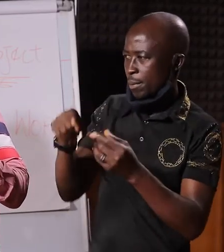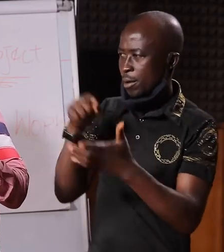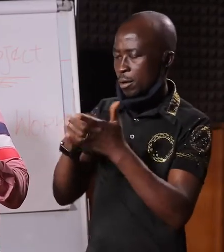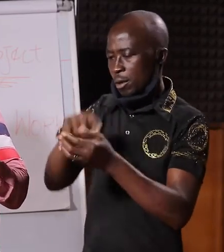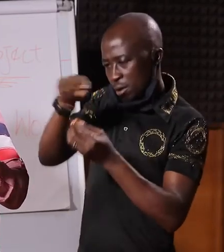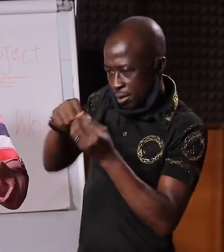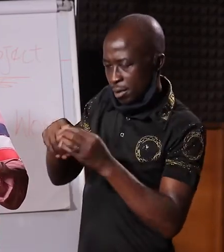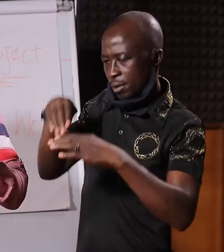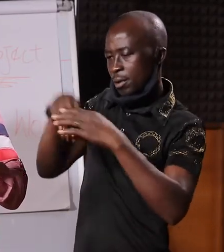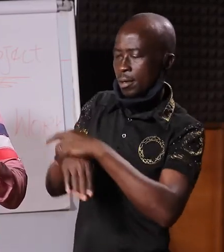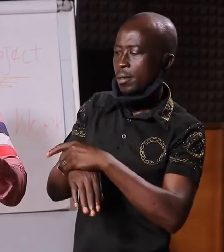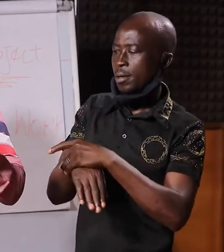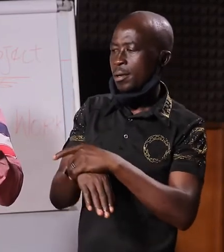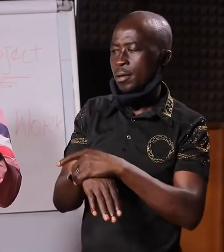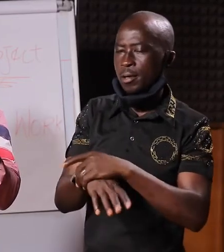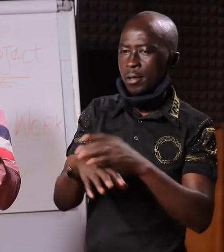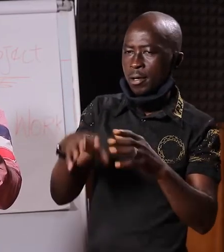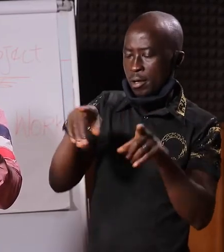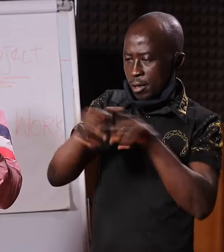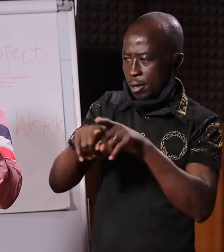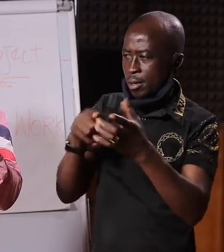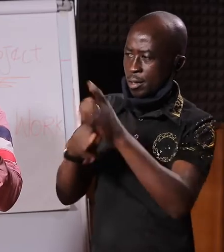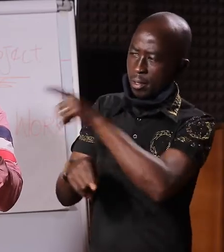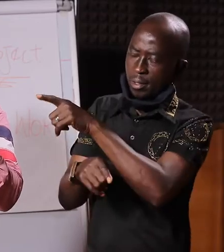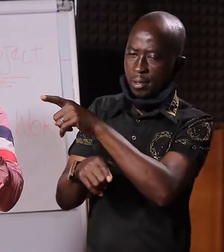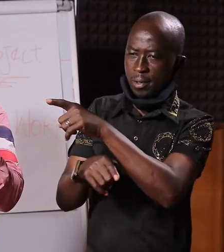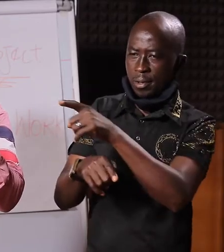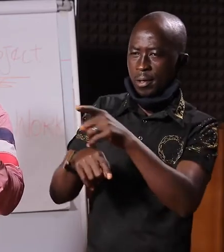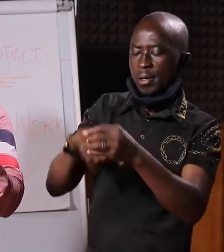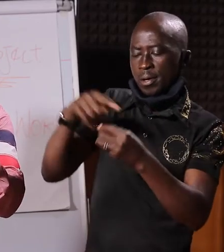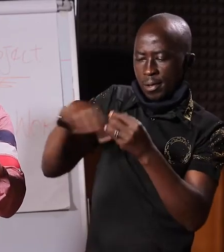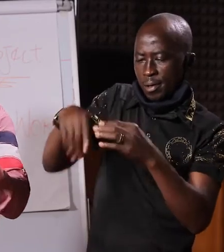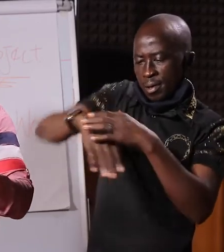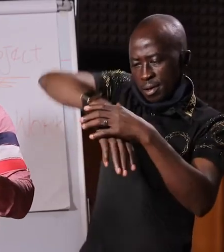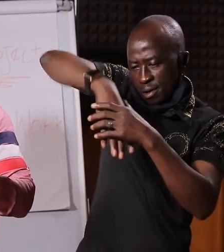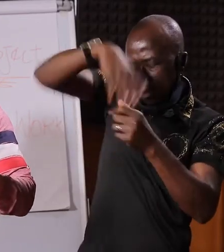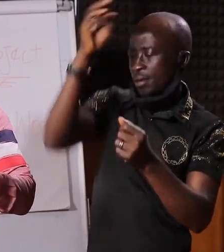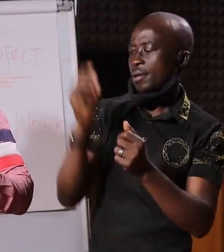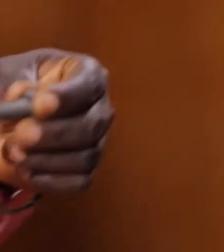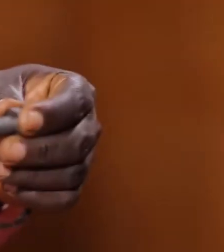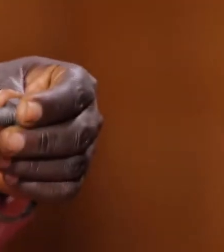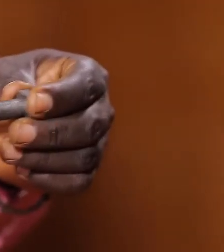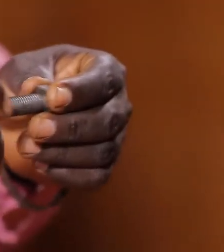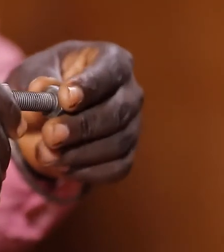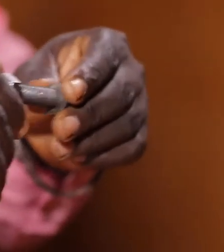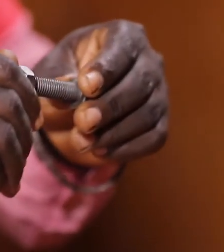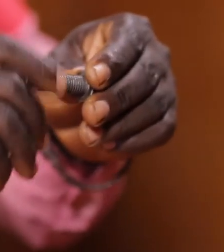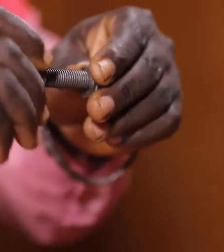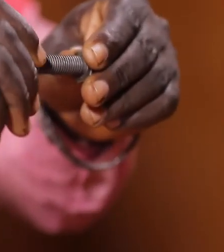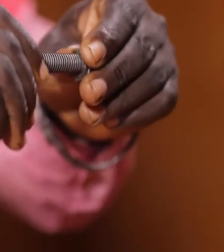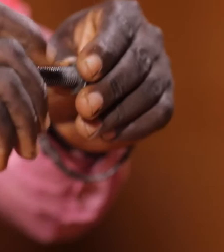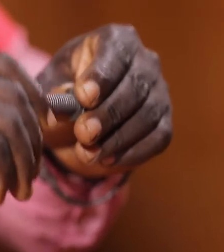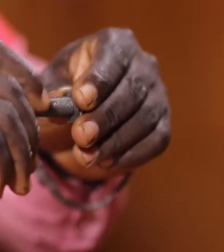is threaded internally, while the bolt is threaded externally. Now, when you put them together, you